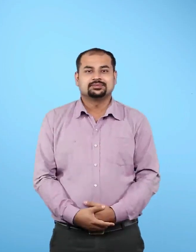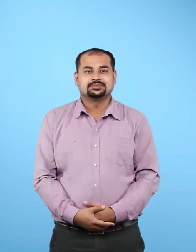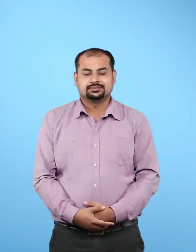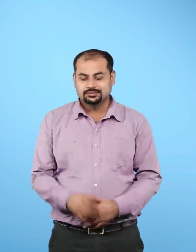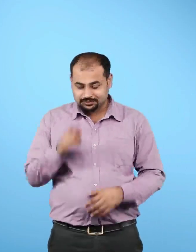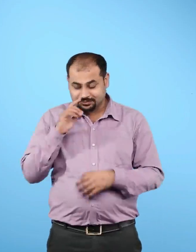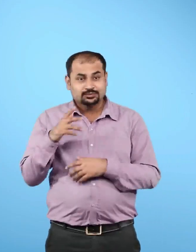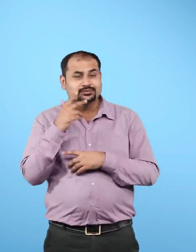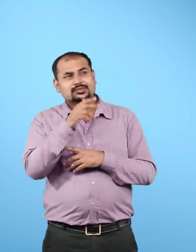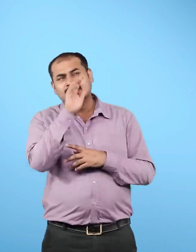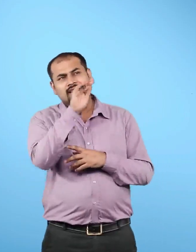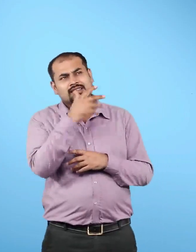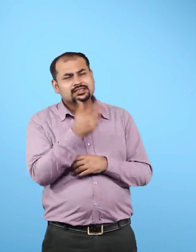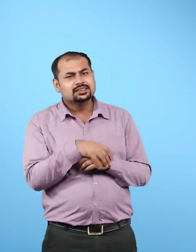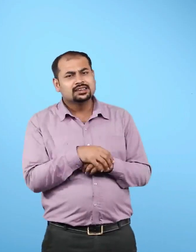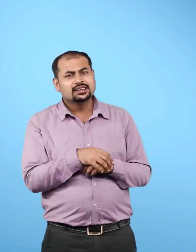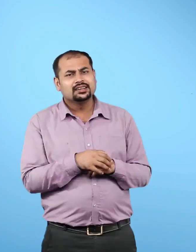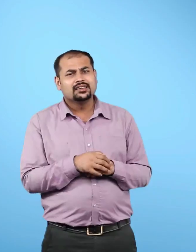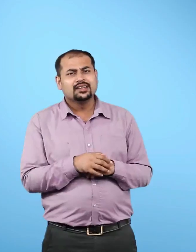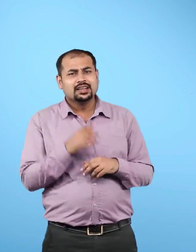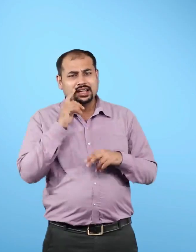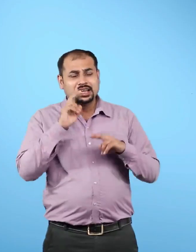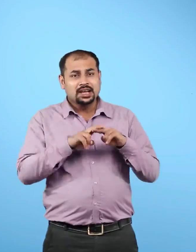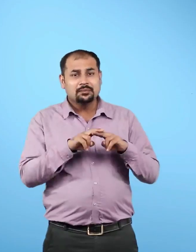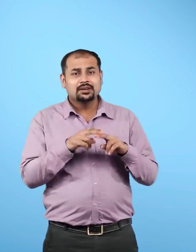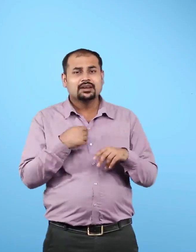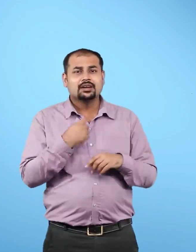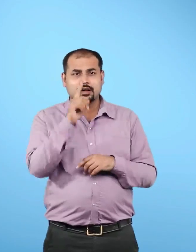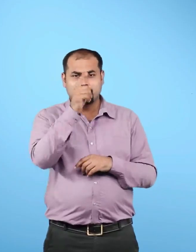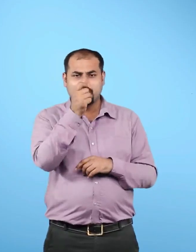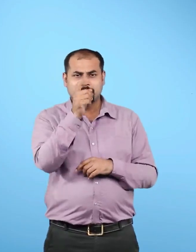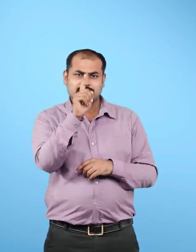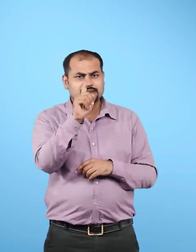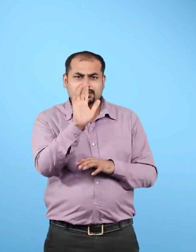The girl asks, "What part of a rupee is 1 paisa?"